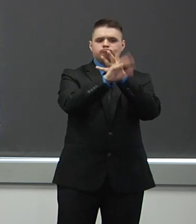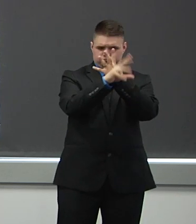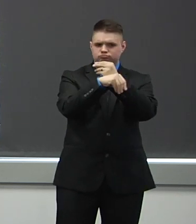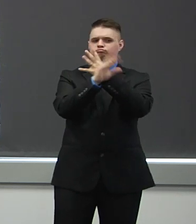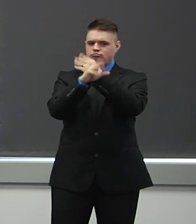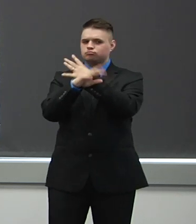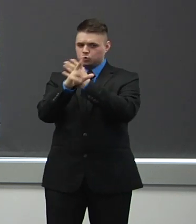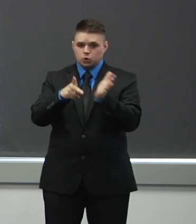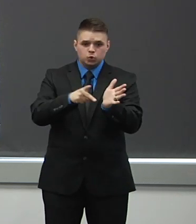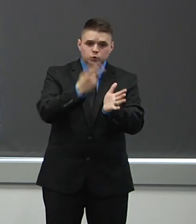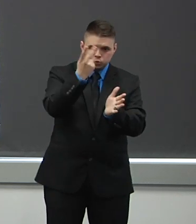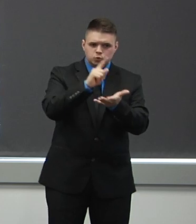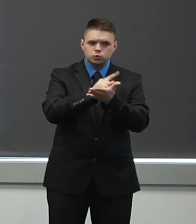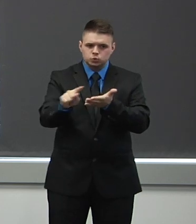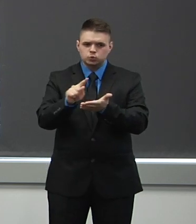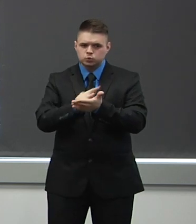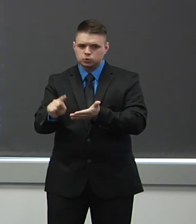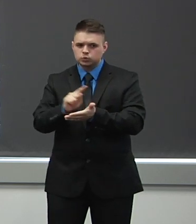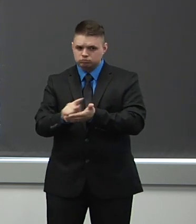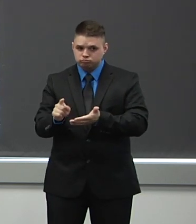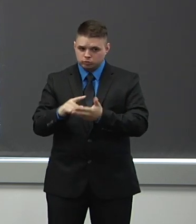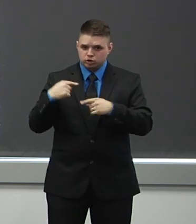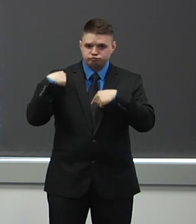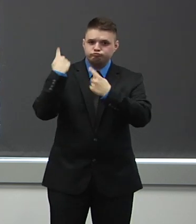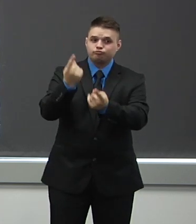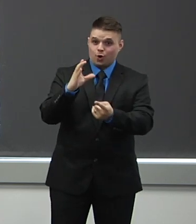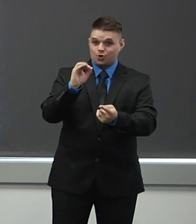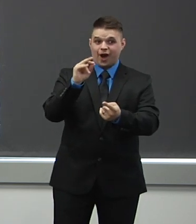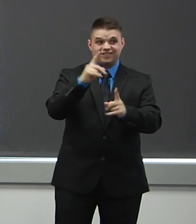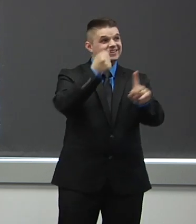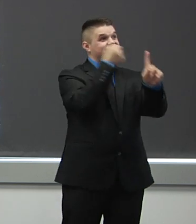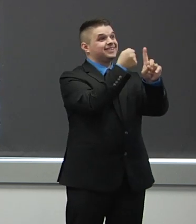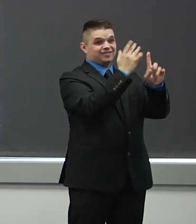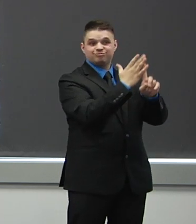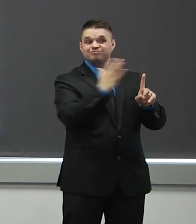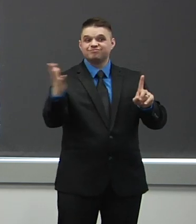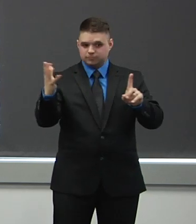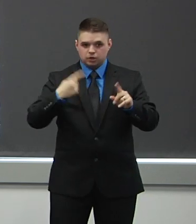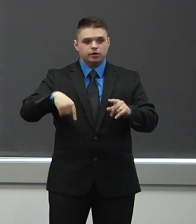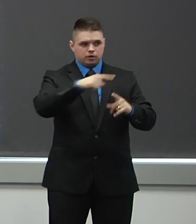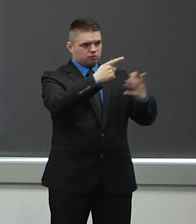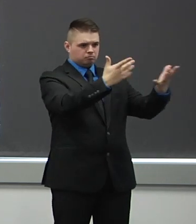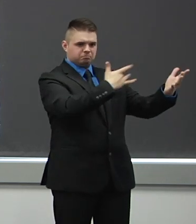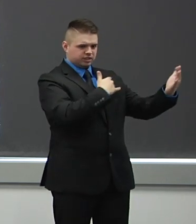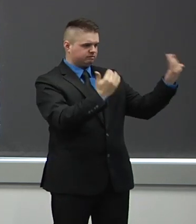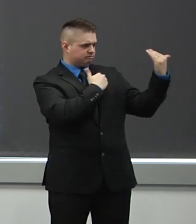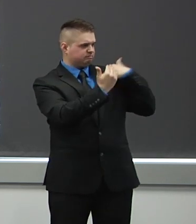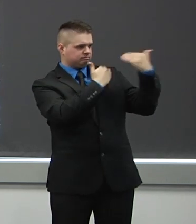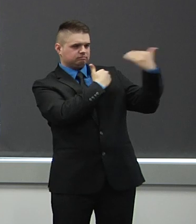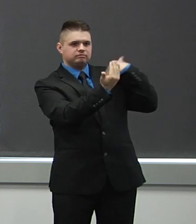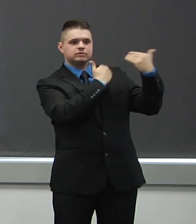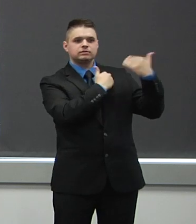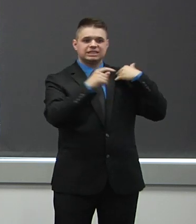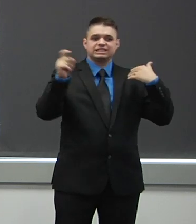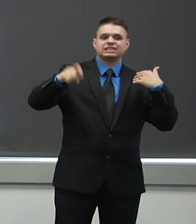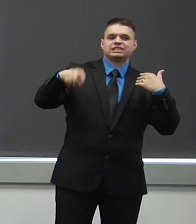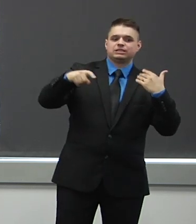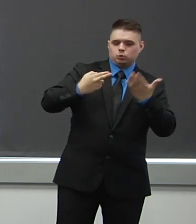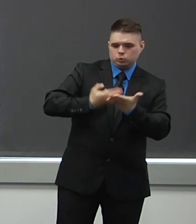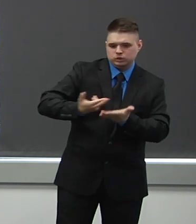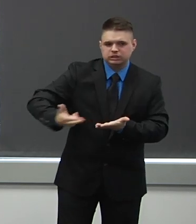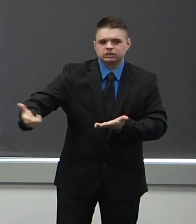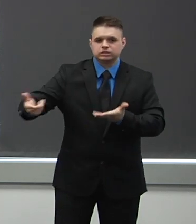since this event has begun. They are pushing me to provide the resources they need, and I'm reaching out to them